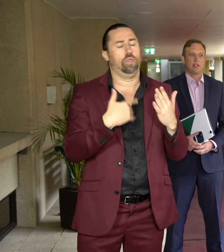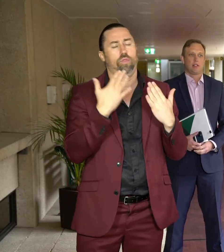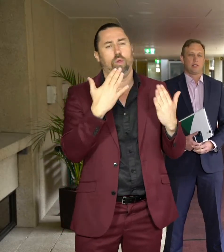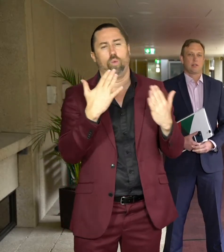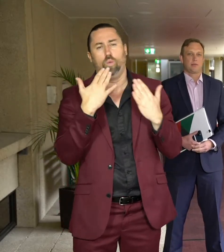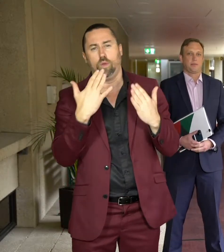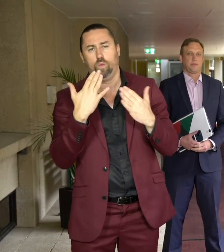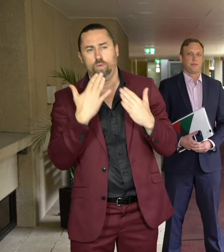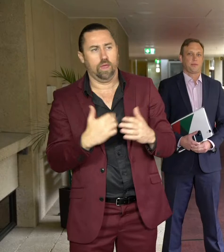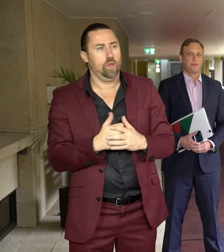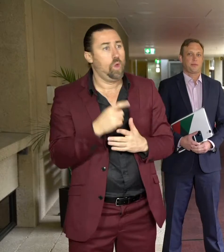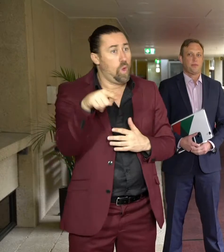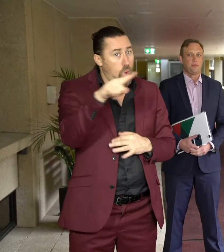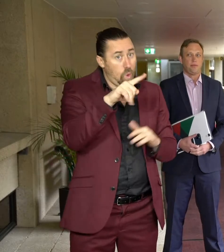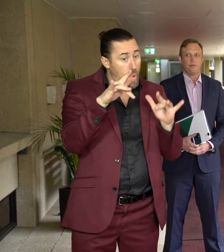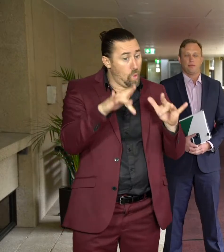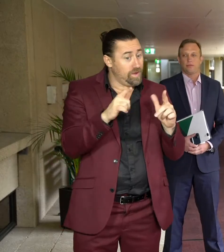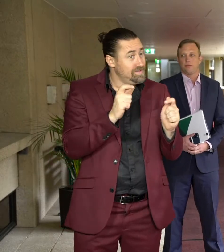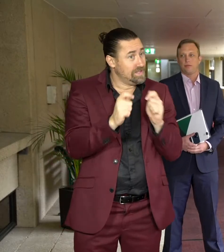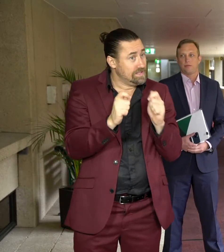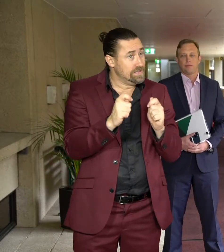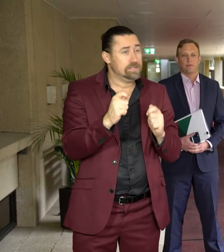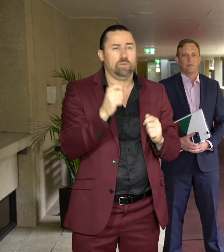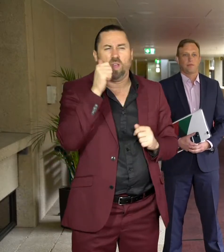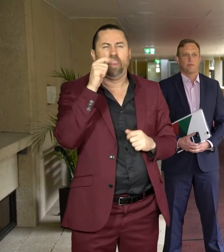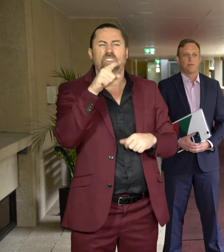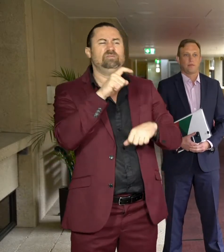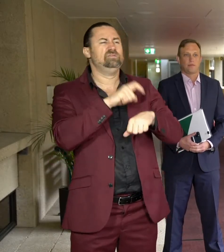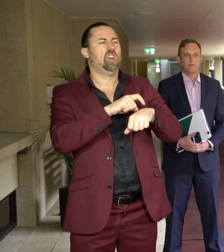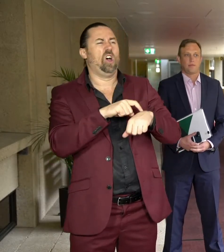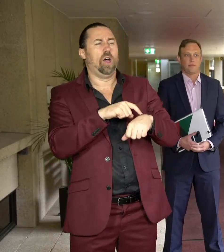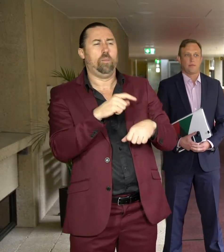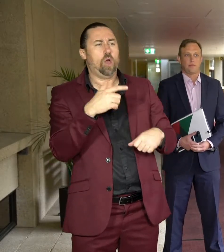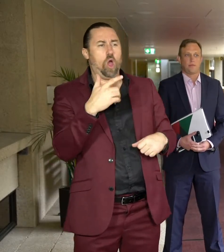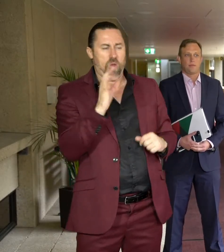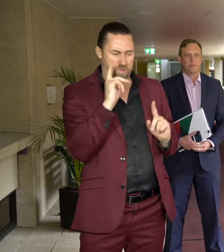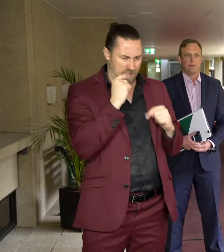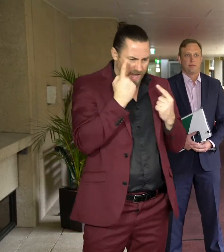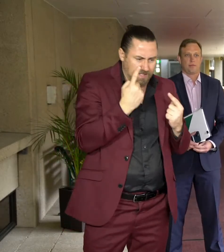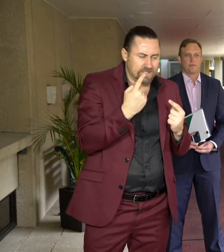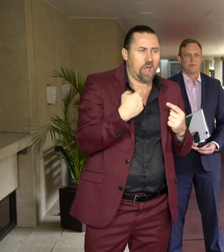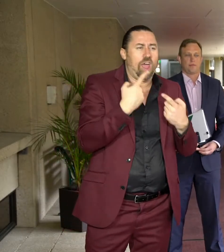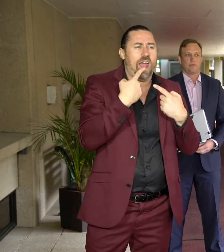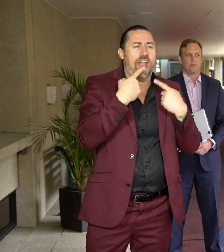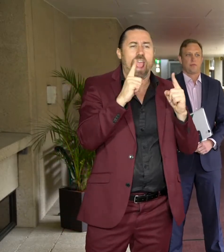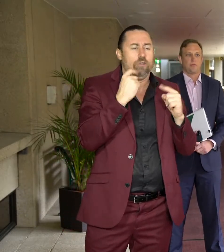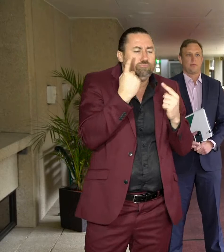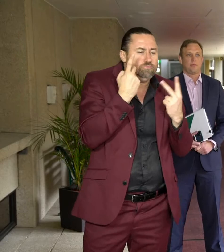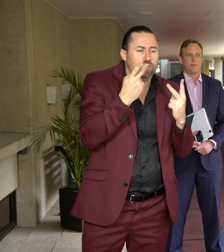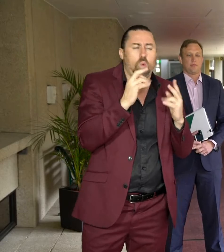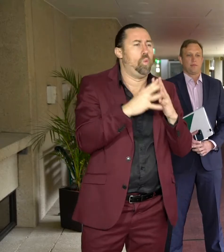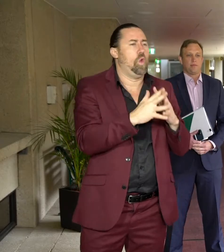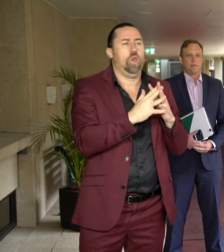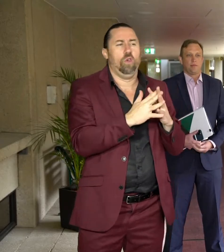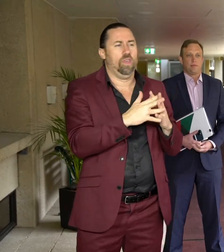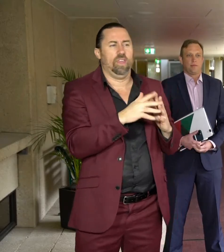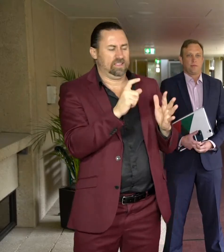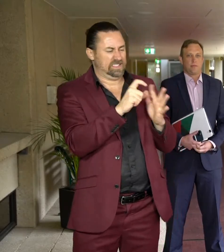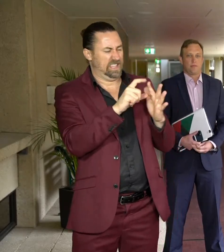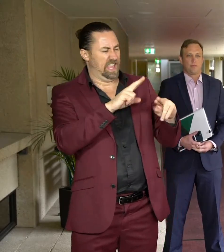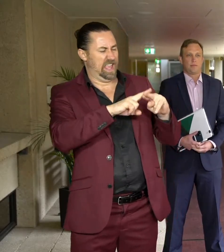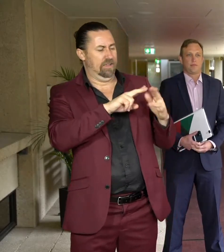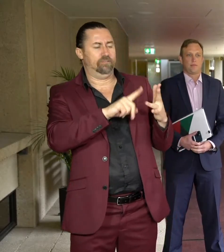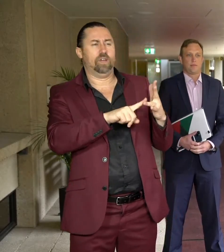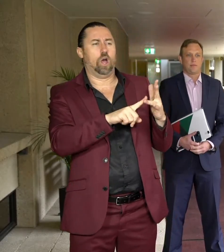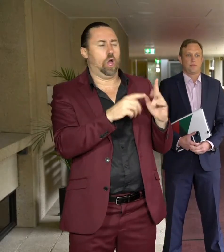ask, if you haven't yet been tested, because I didn't want you to be tested early because it was so fast, there was no way you could have